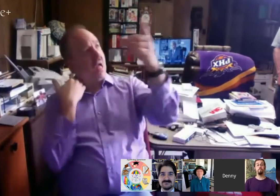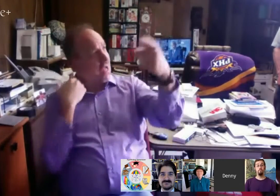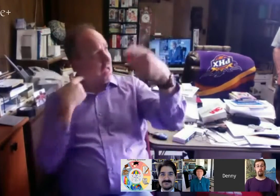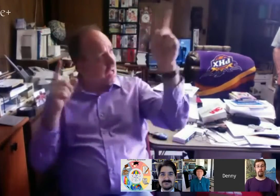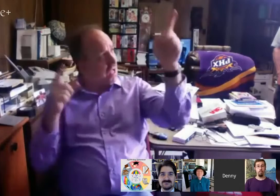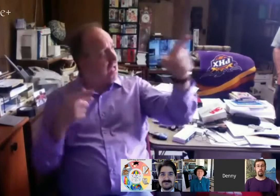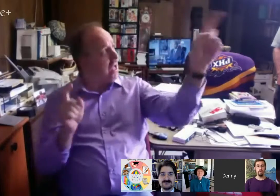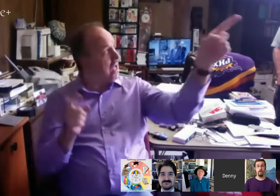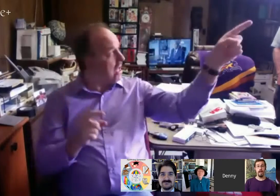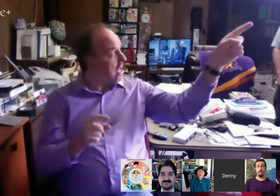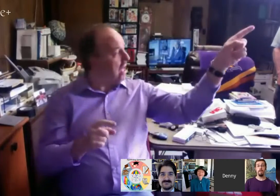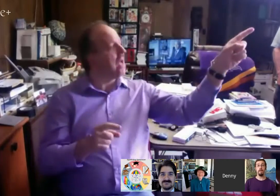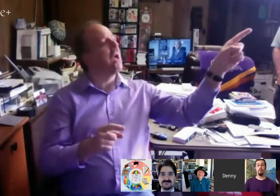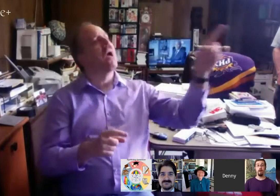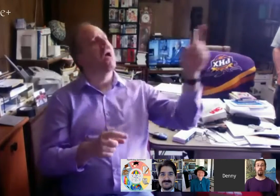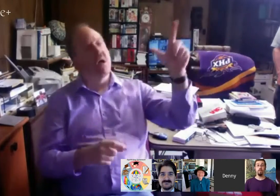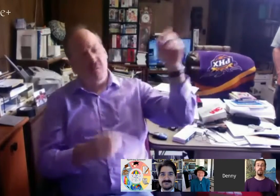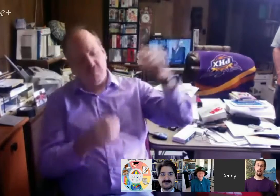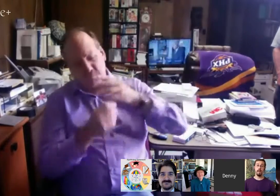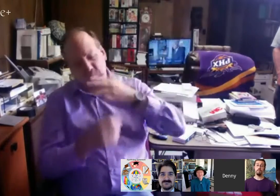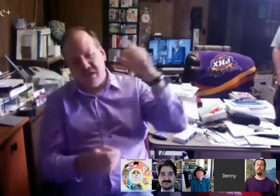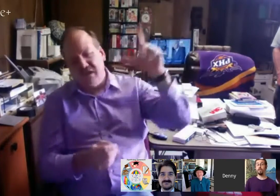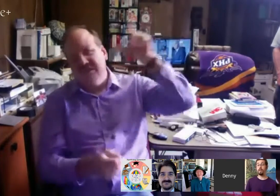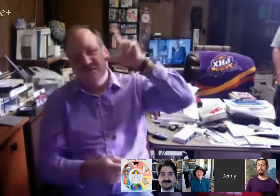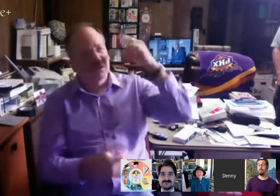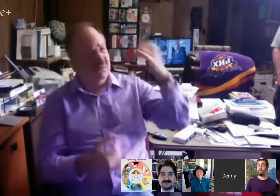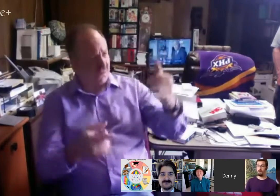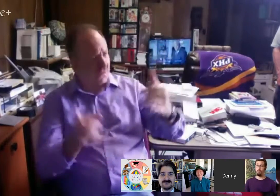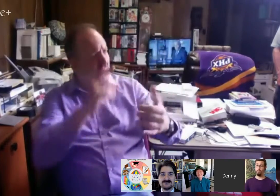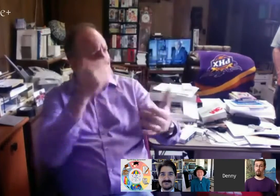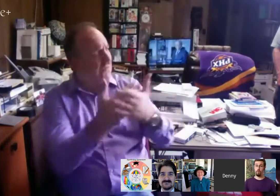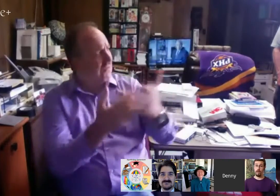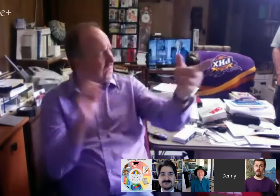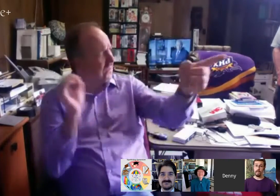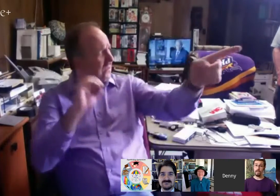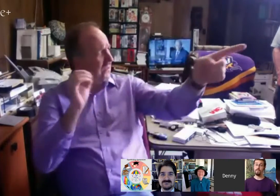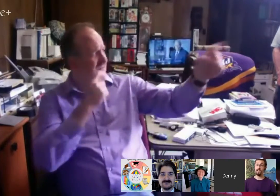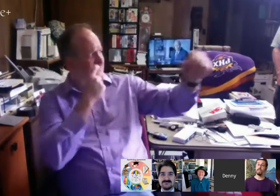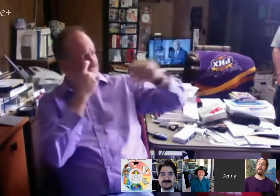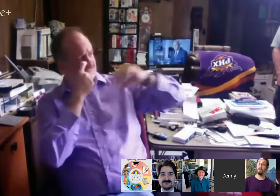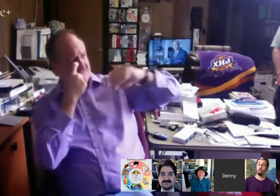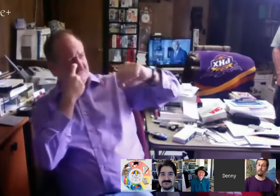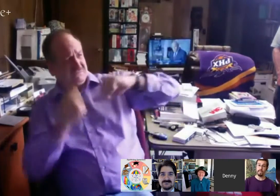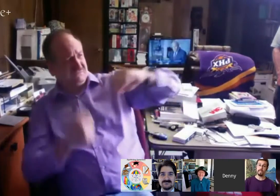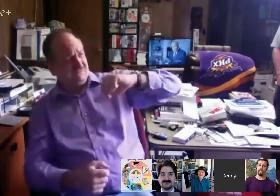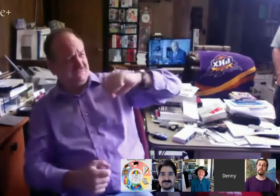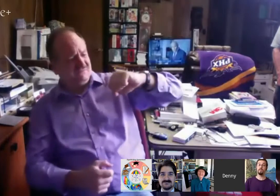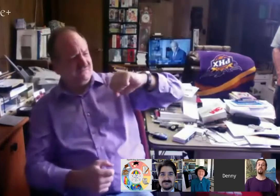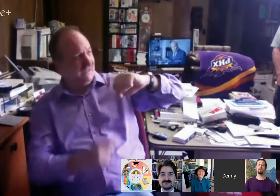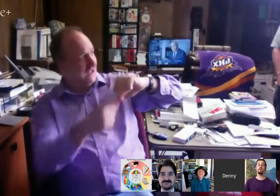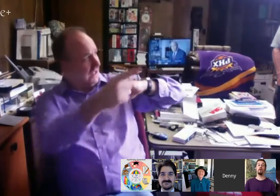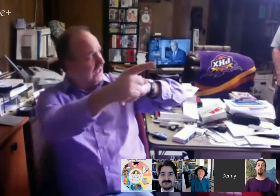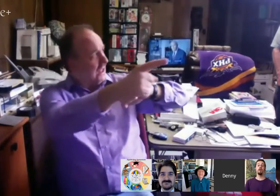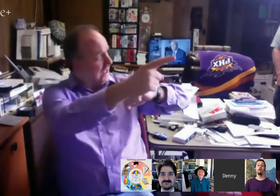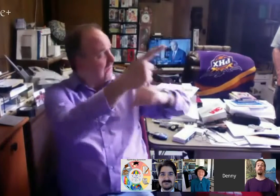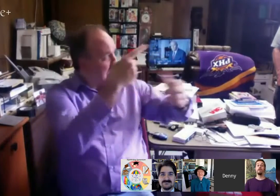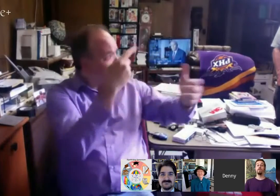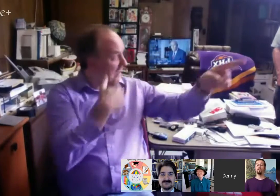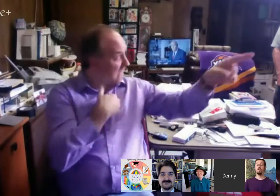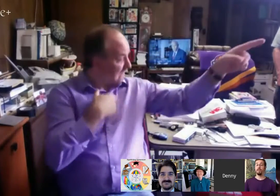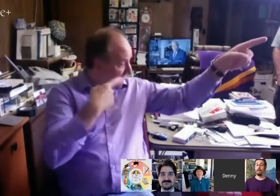And once you have a model that's set up, you can more readily convince other places to